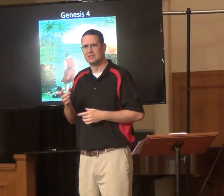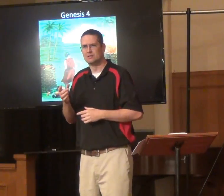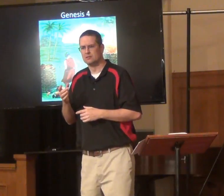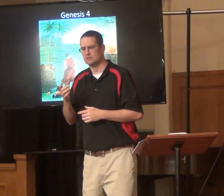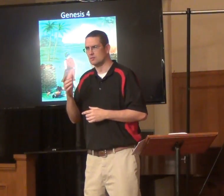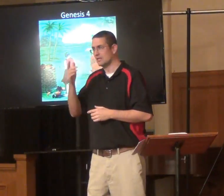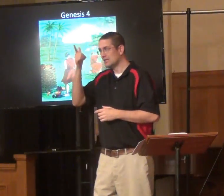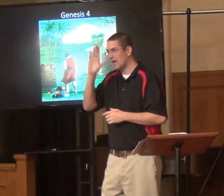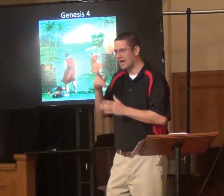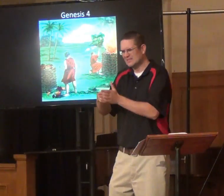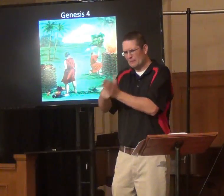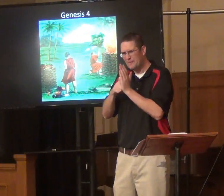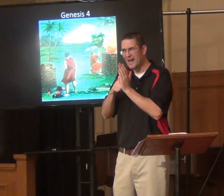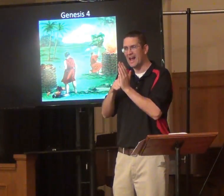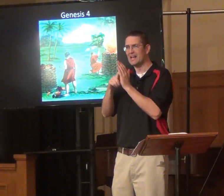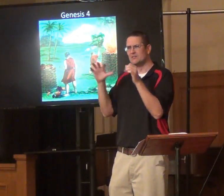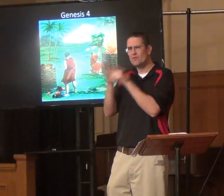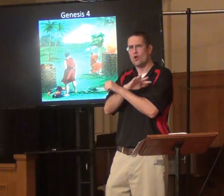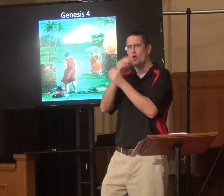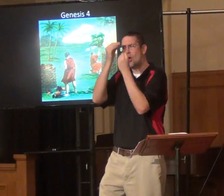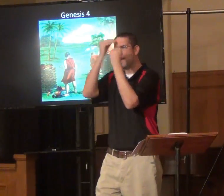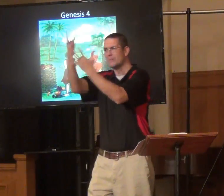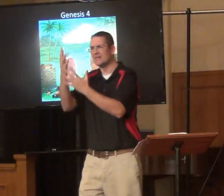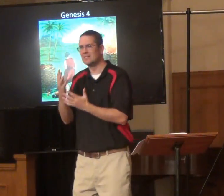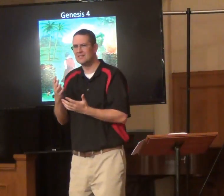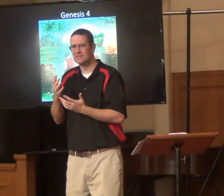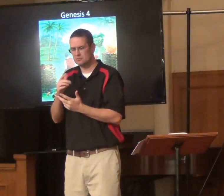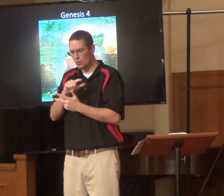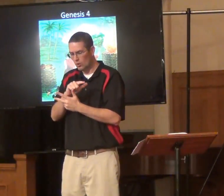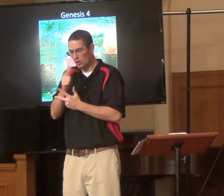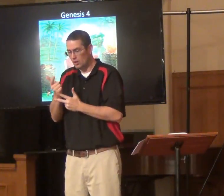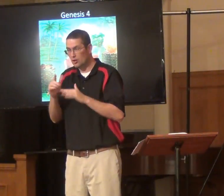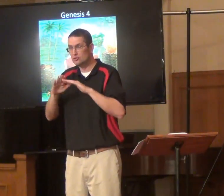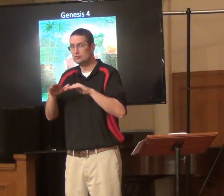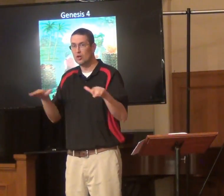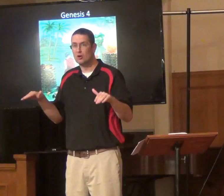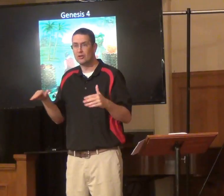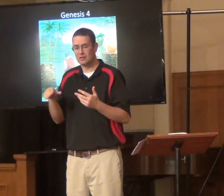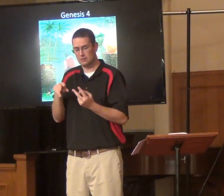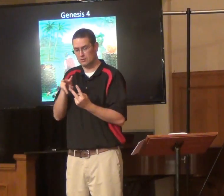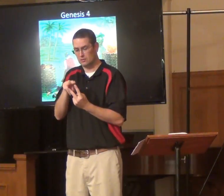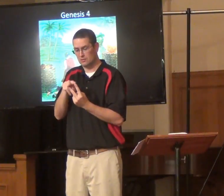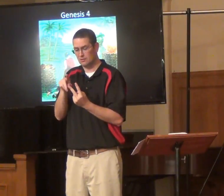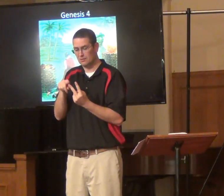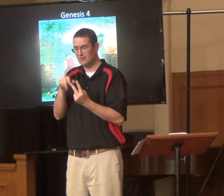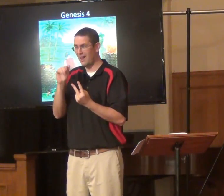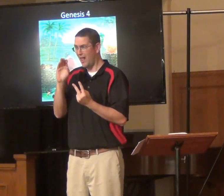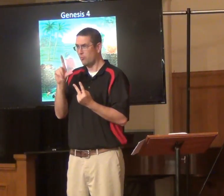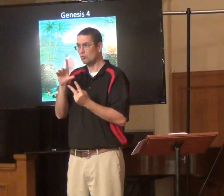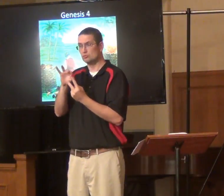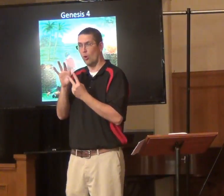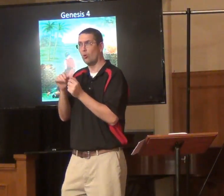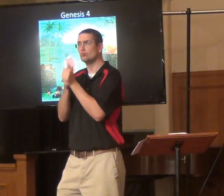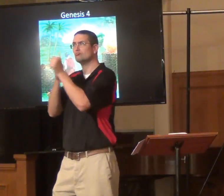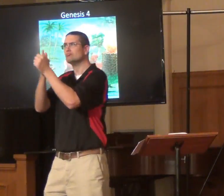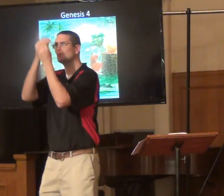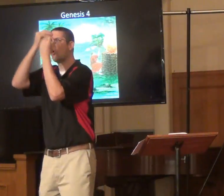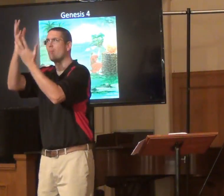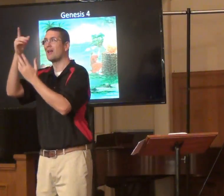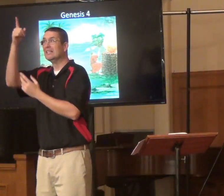sin. So God demands full obedience. Adam and Eve's children. Abel